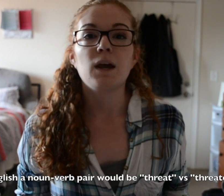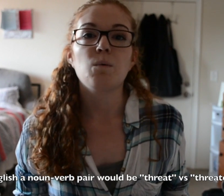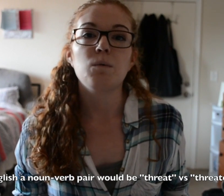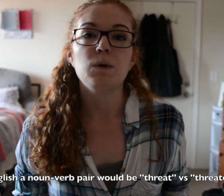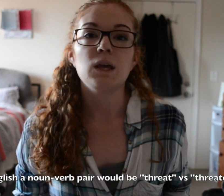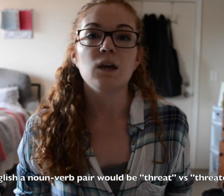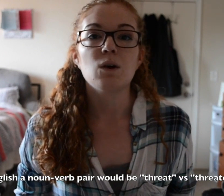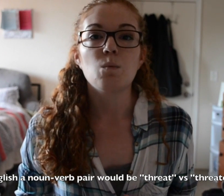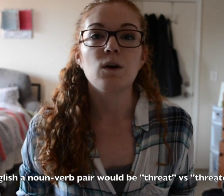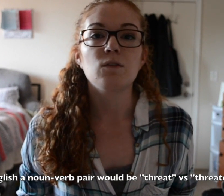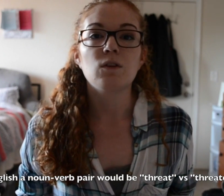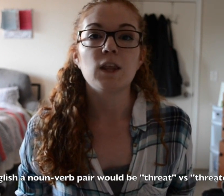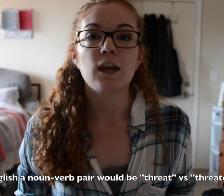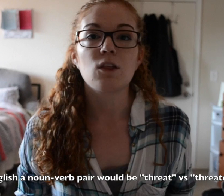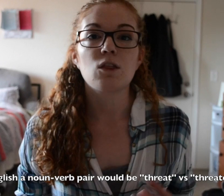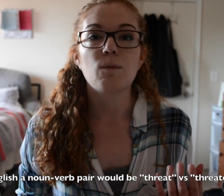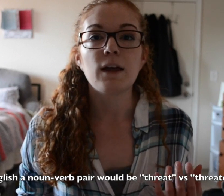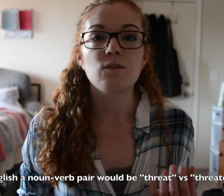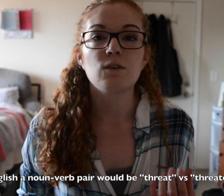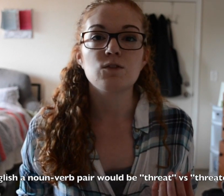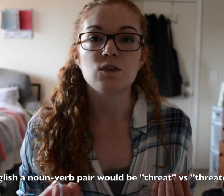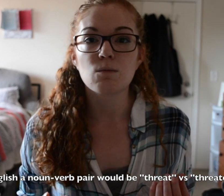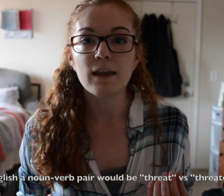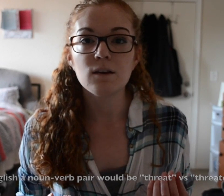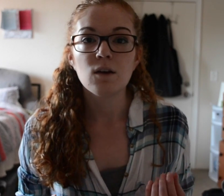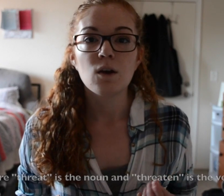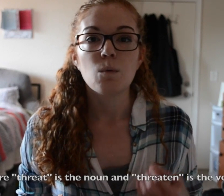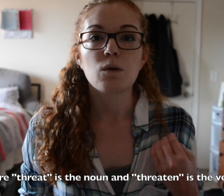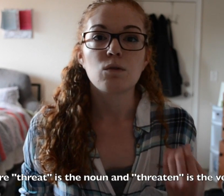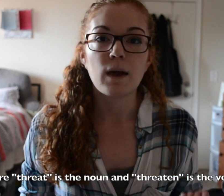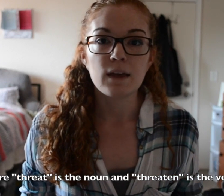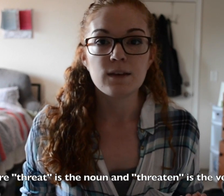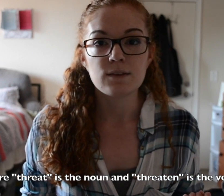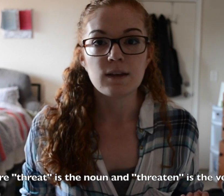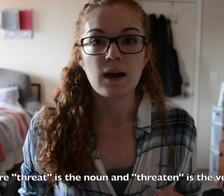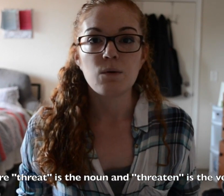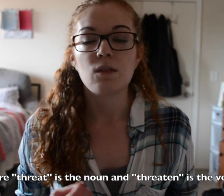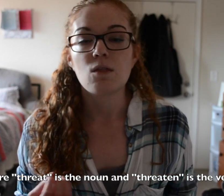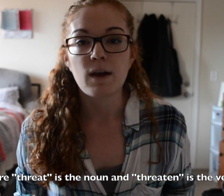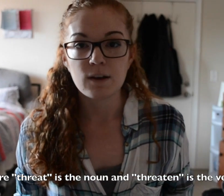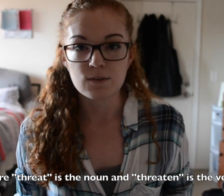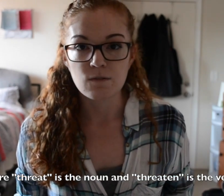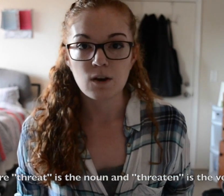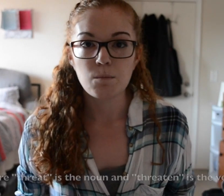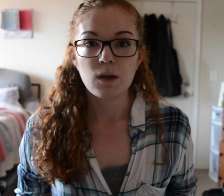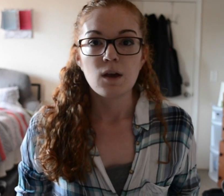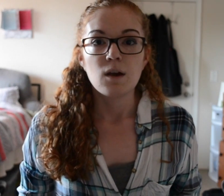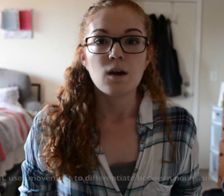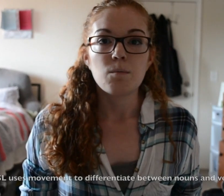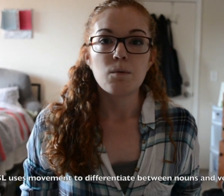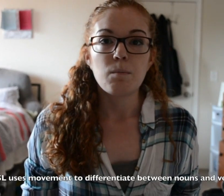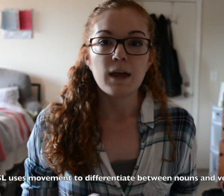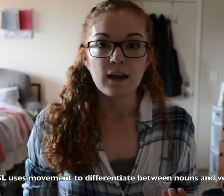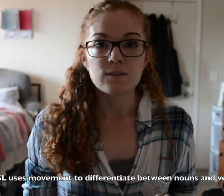would be words like threat versus threaten, where threat is the noun and threaten is the verb. But